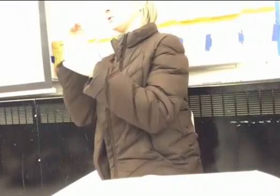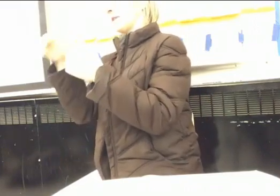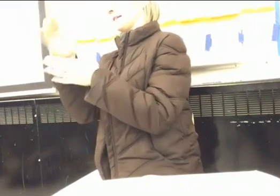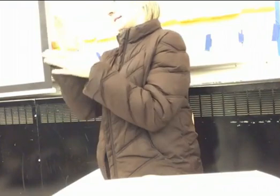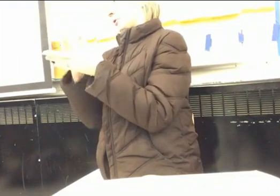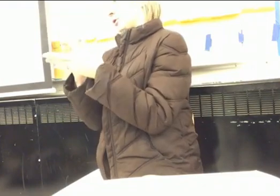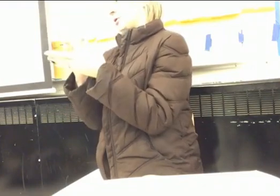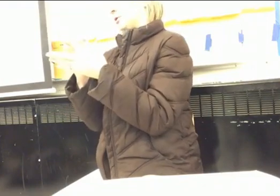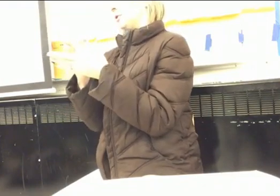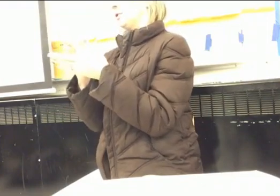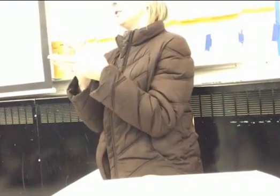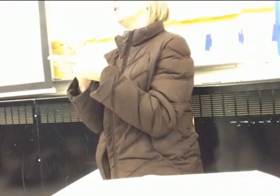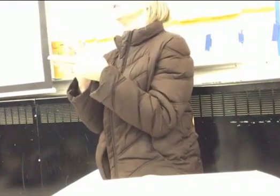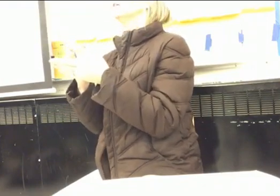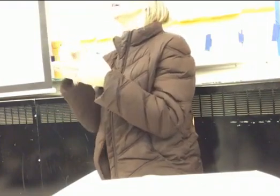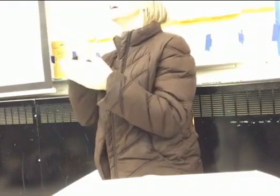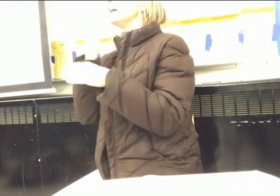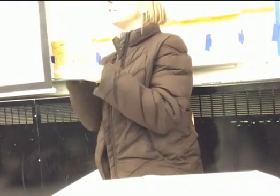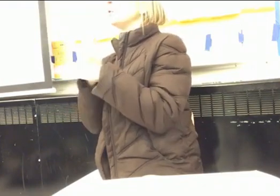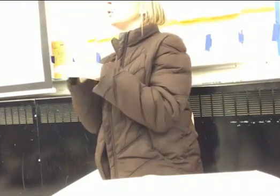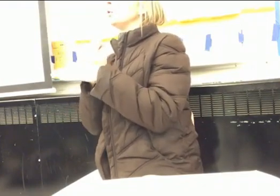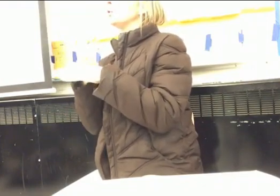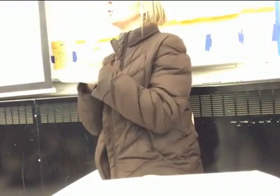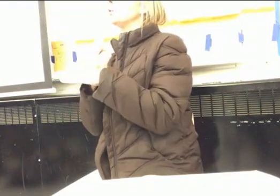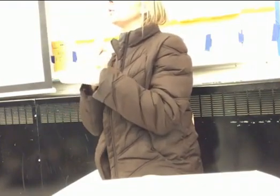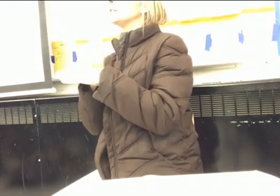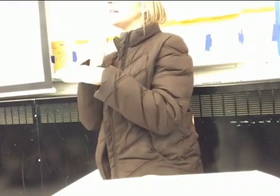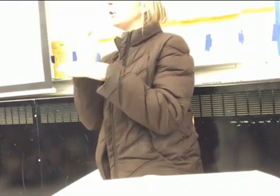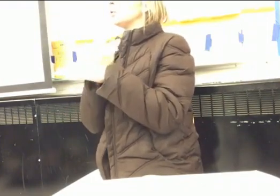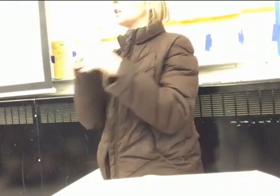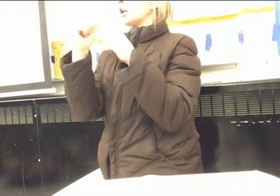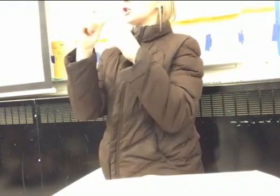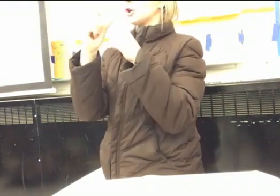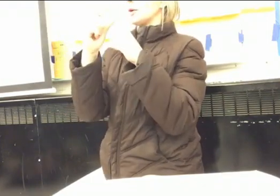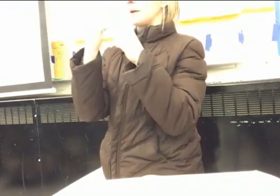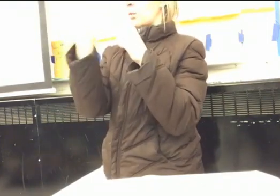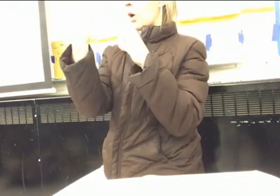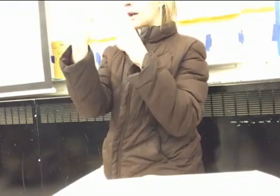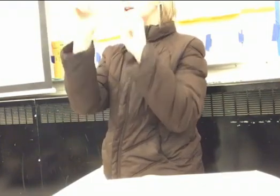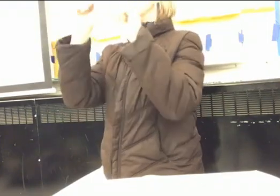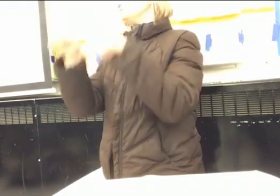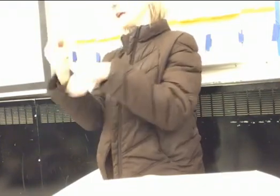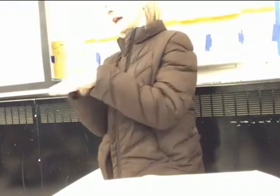You can double dip, so if you're using a term in one, don't feel like you don't have to use it in the other.